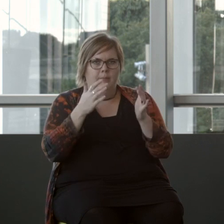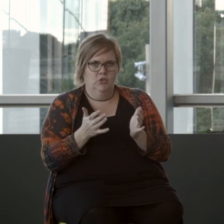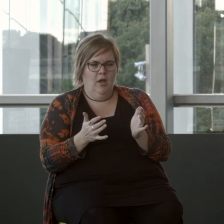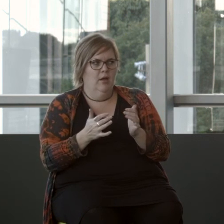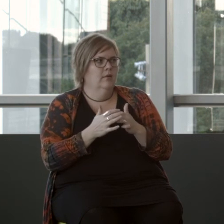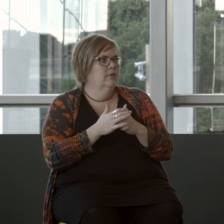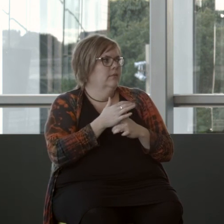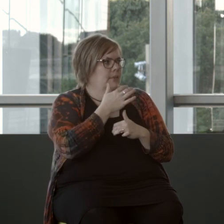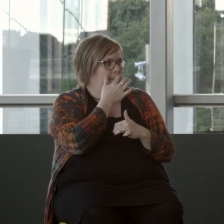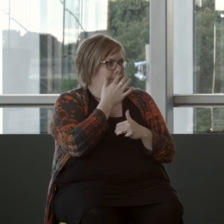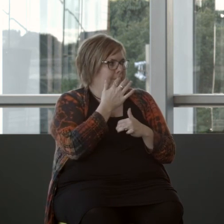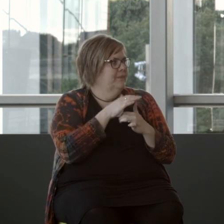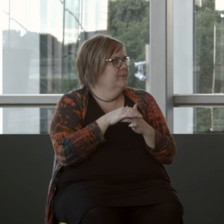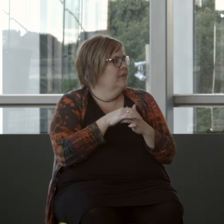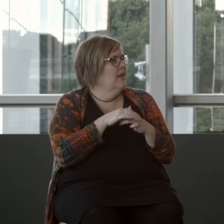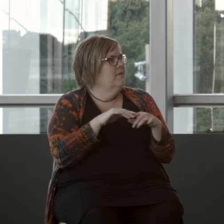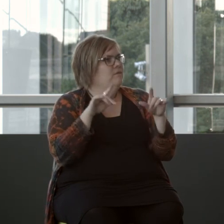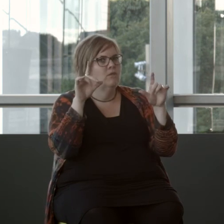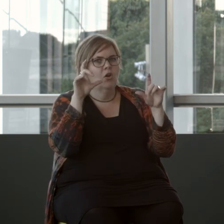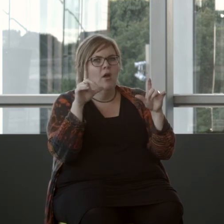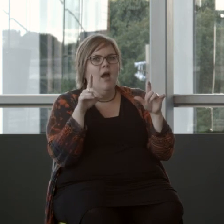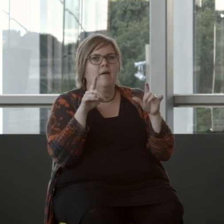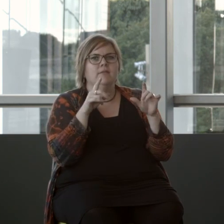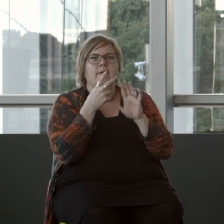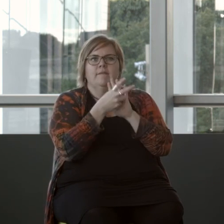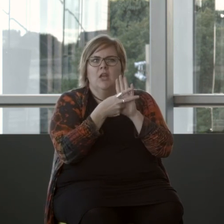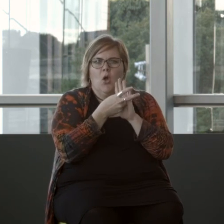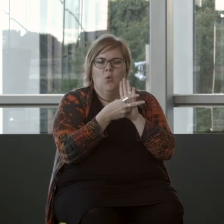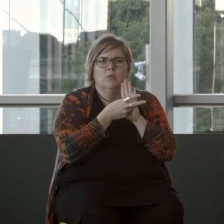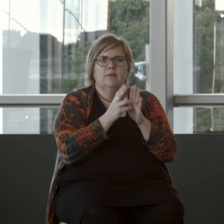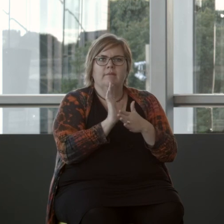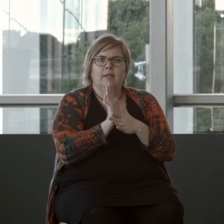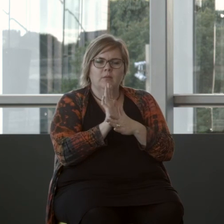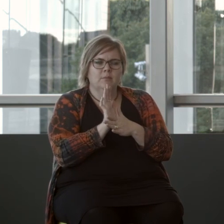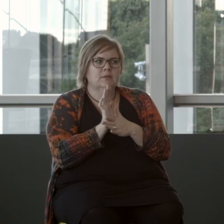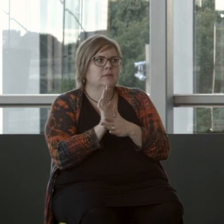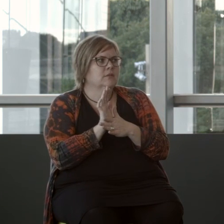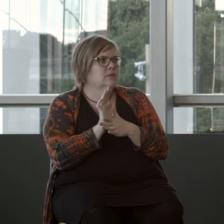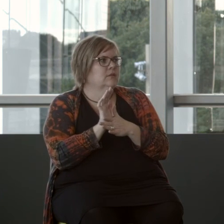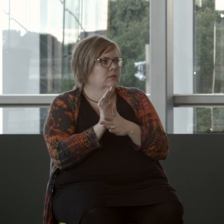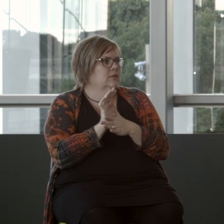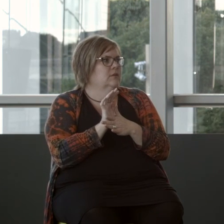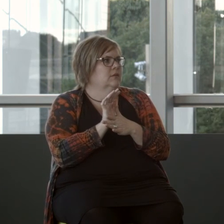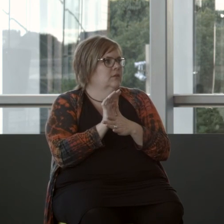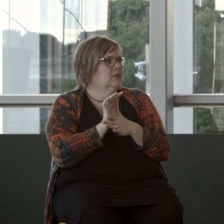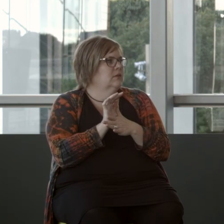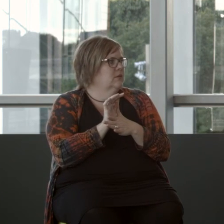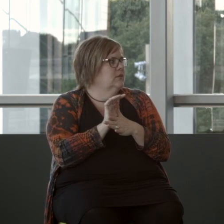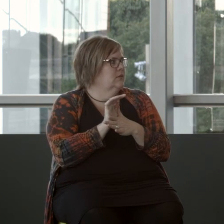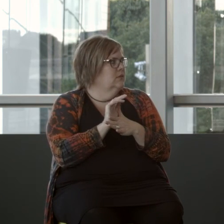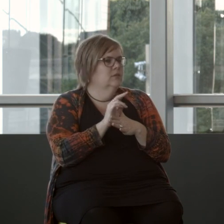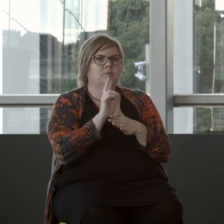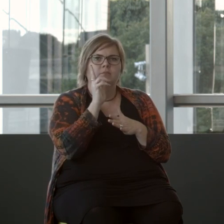and photographs and videos also, and films, which borders also from the aesthetic